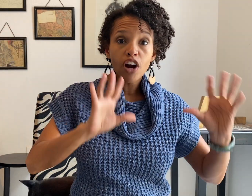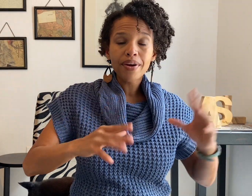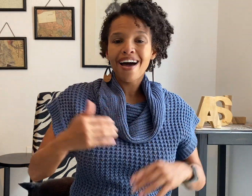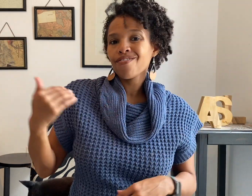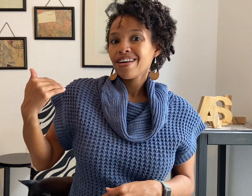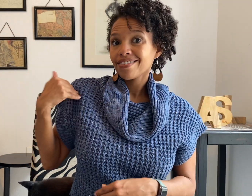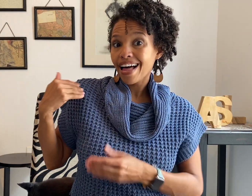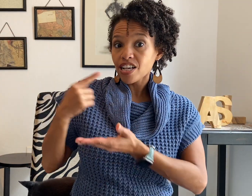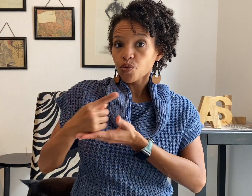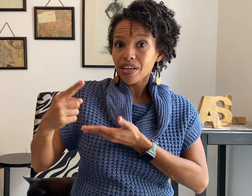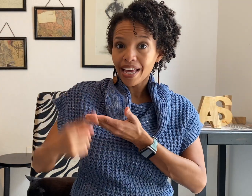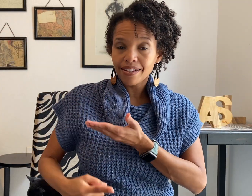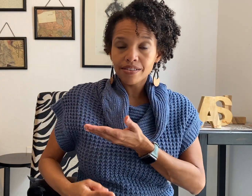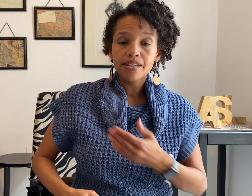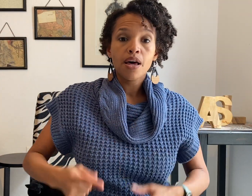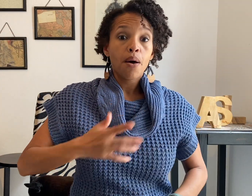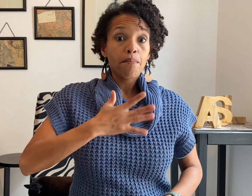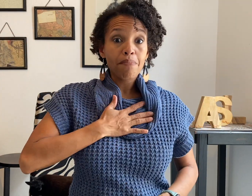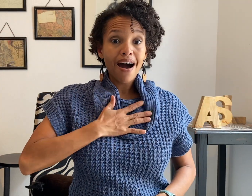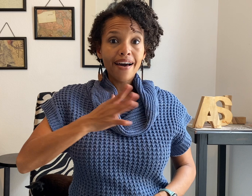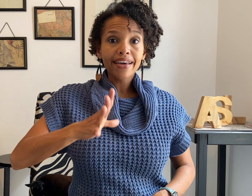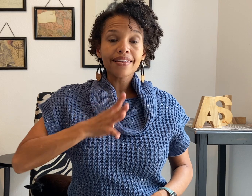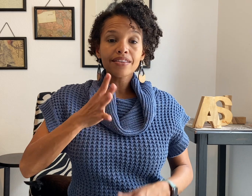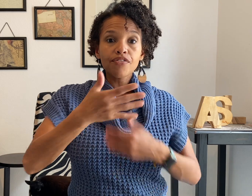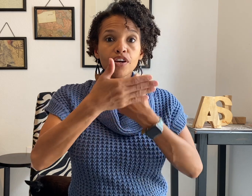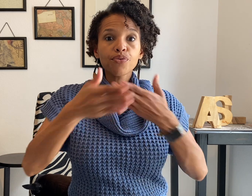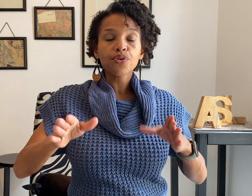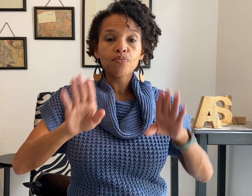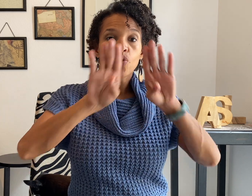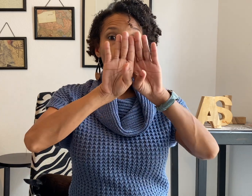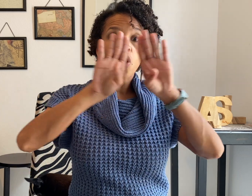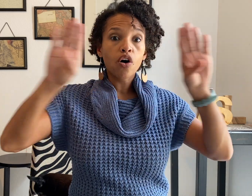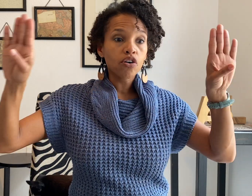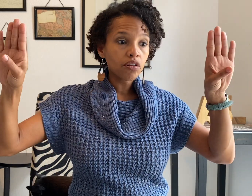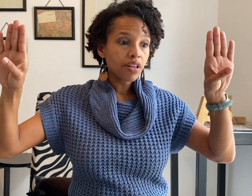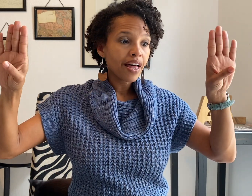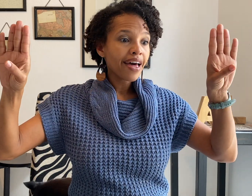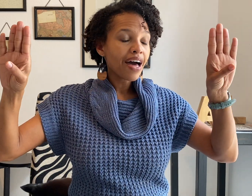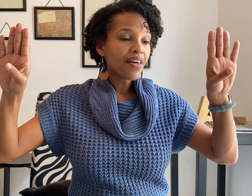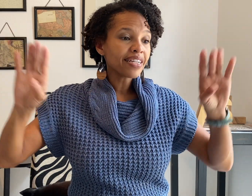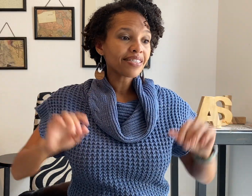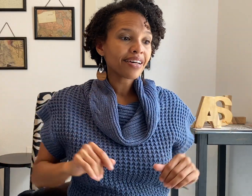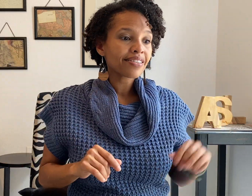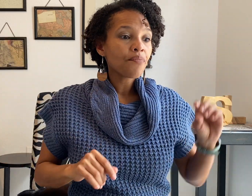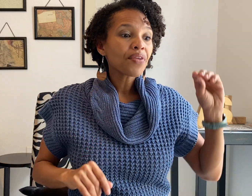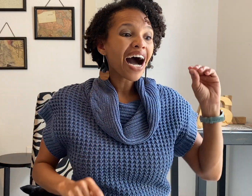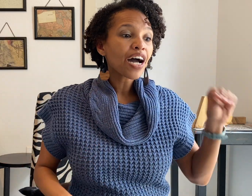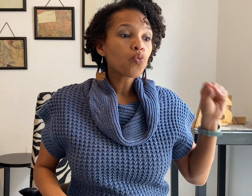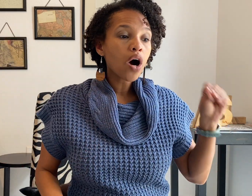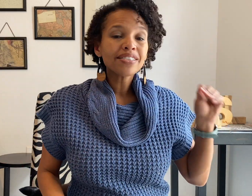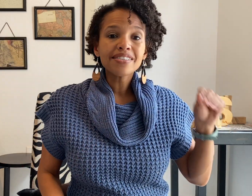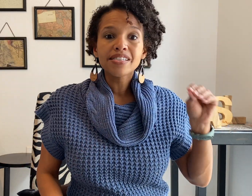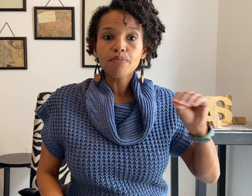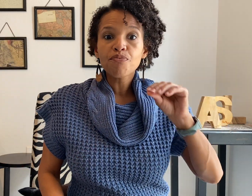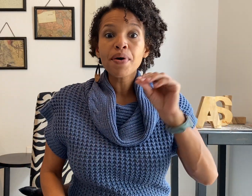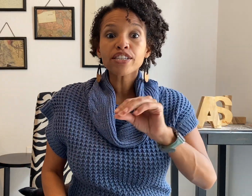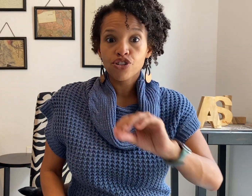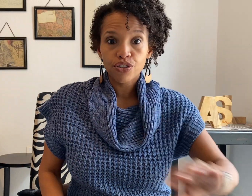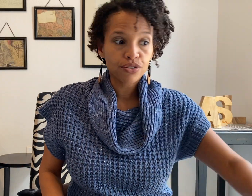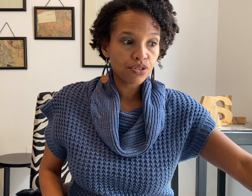we have last weekend, my living room wall, and then it says I wanted some pictures,